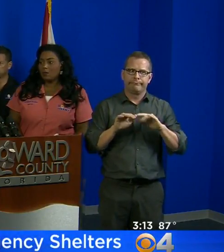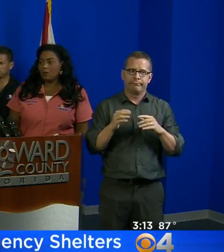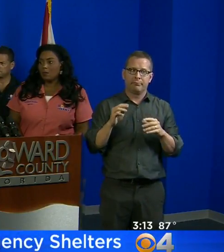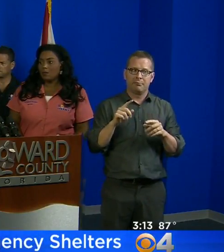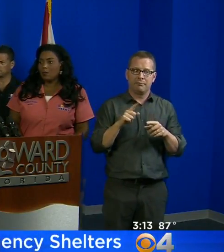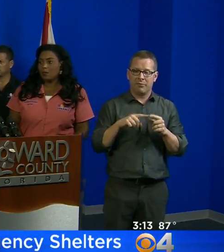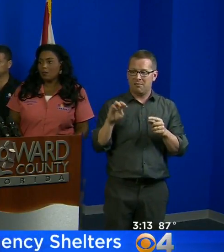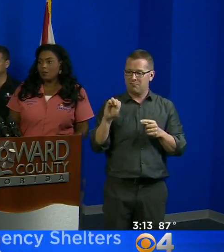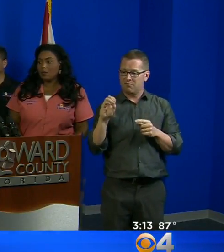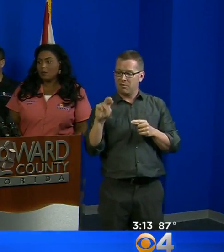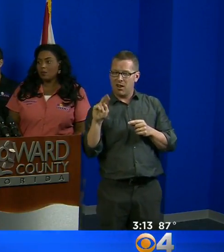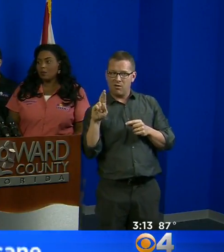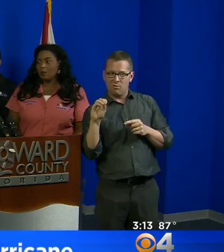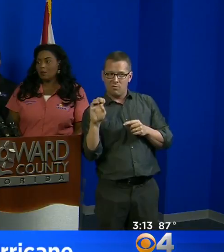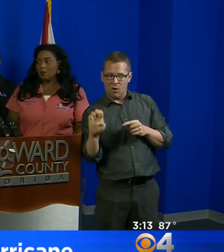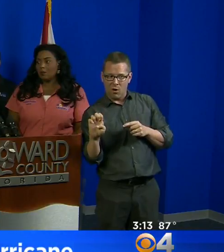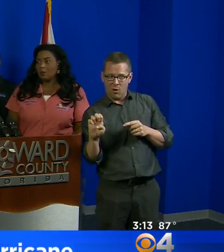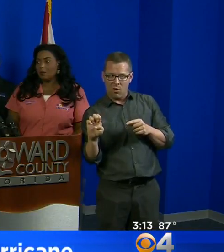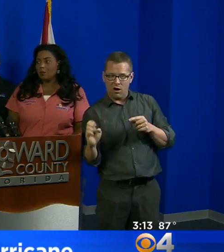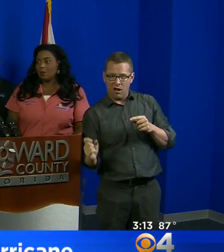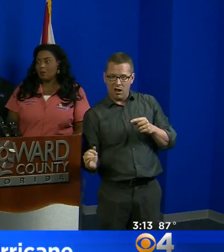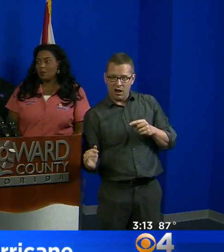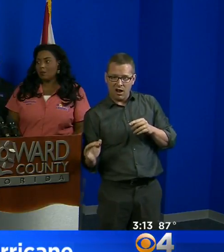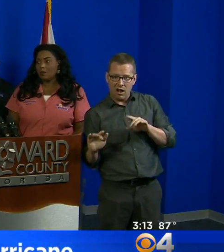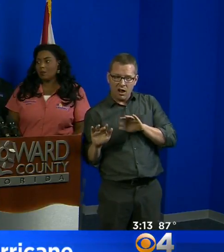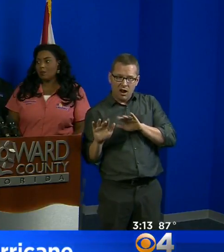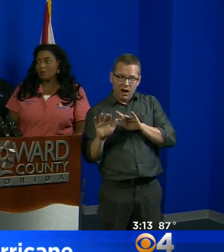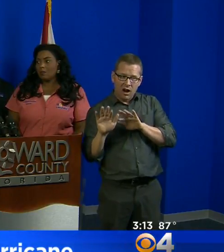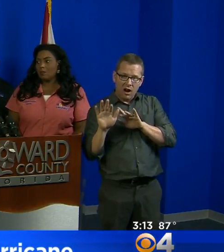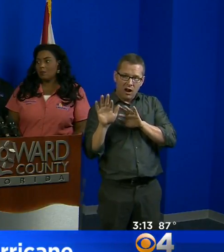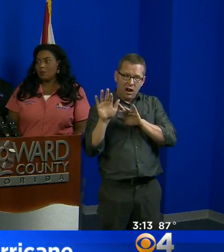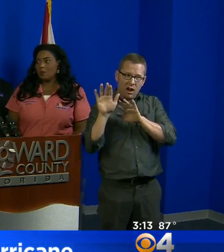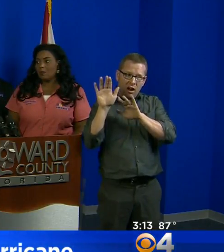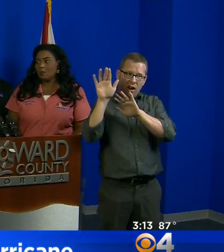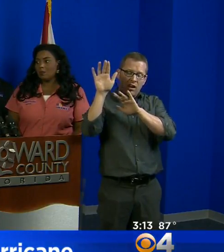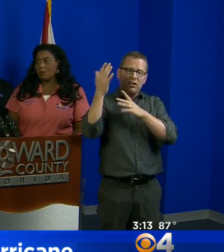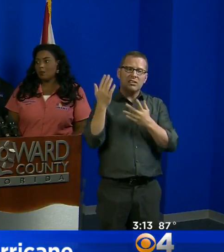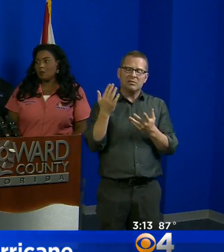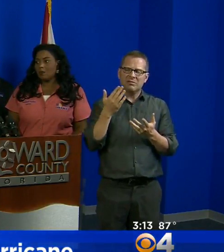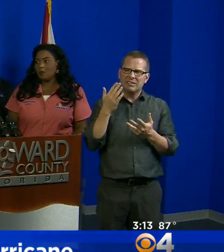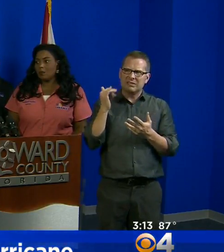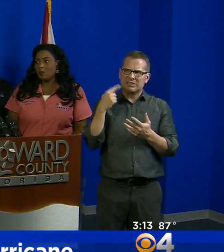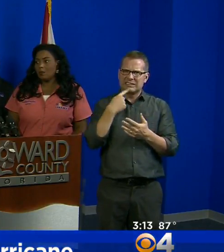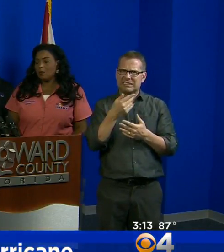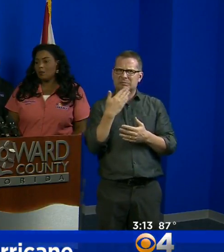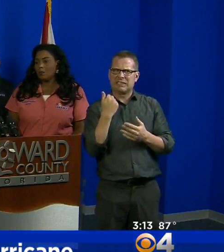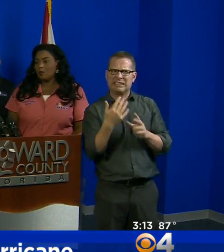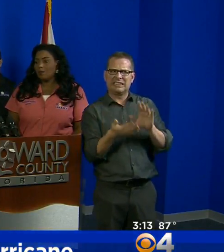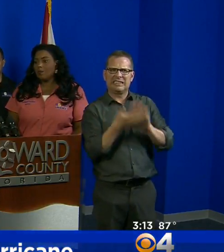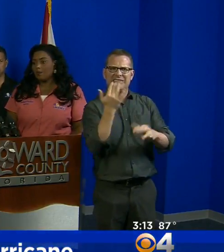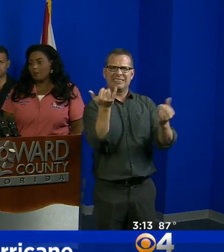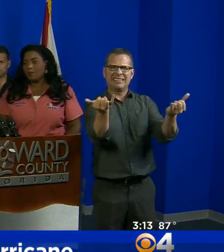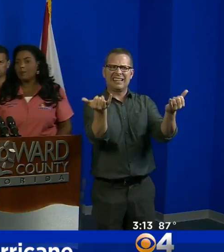people out front, away from danger as early as possible.